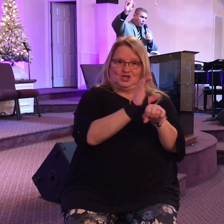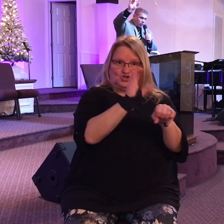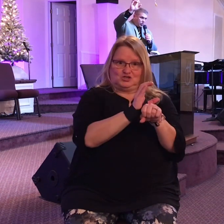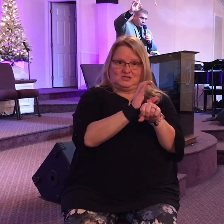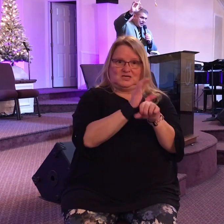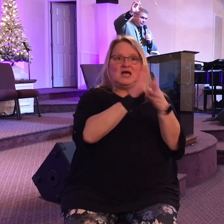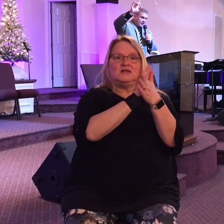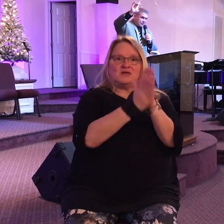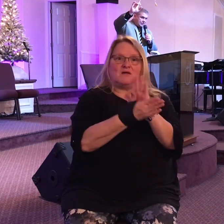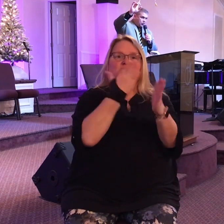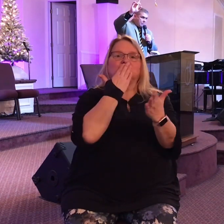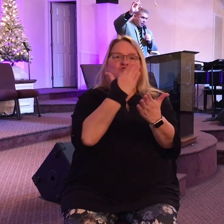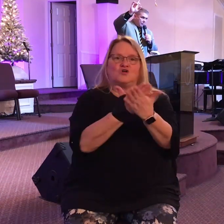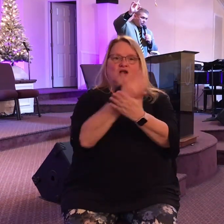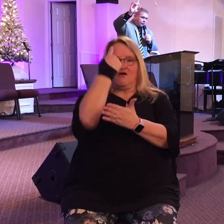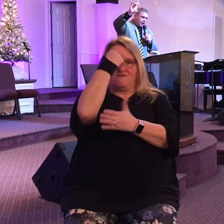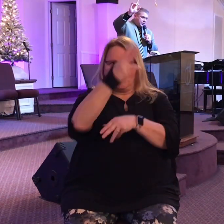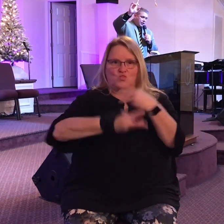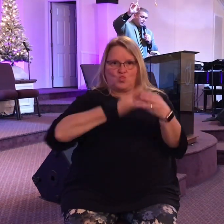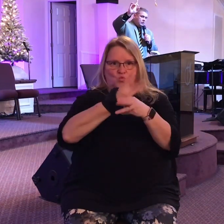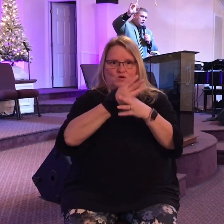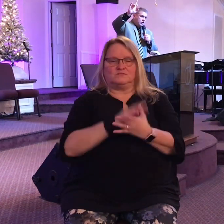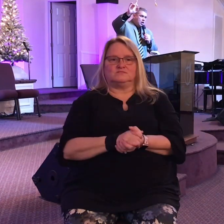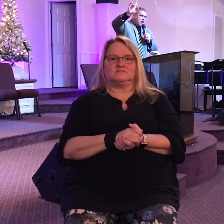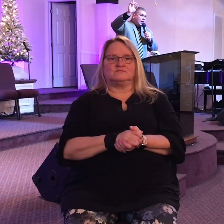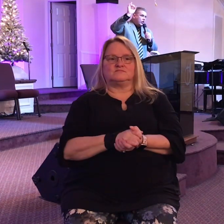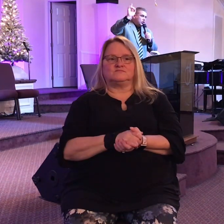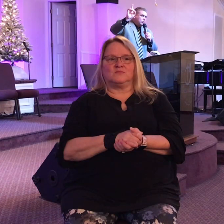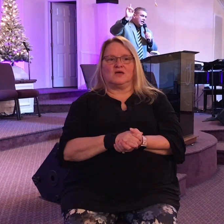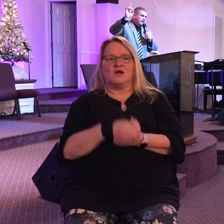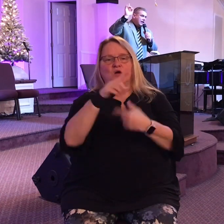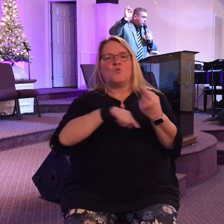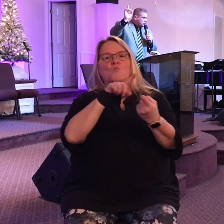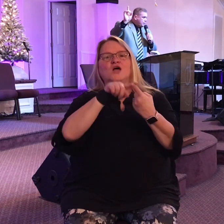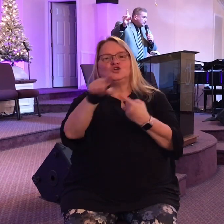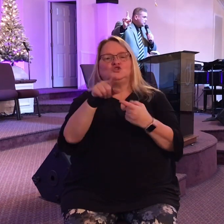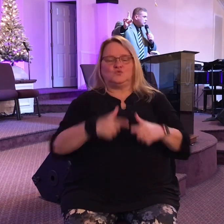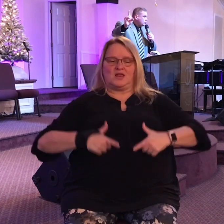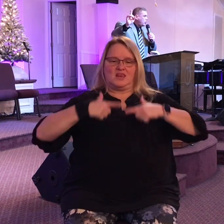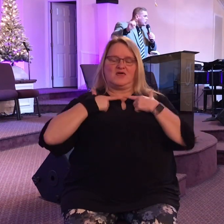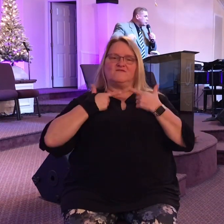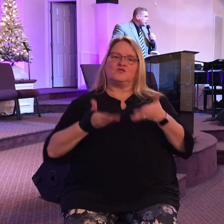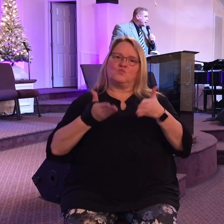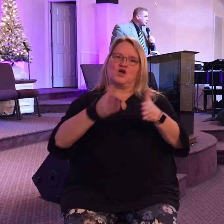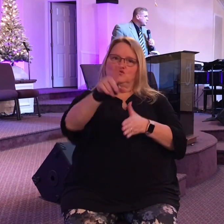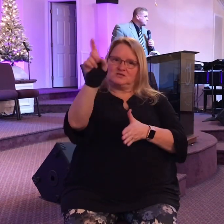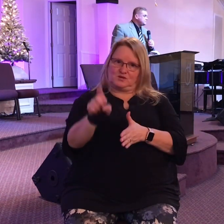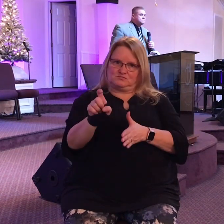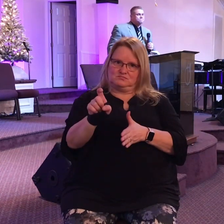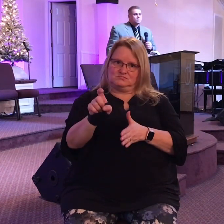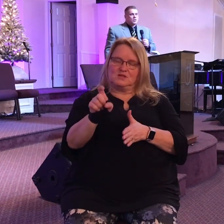good for the world. Are you ready for this? I'm about to drop a bomb on you before I let you go. When you live like you're supposed to, the world will